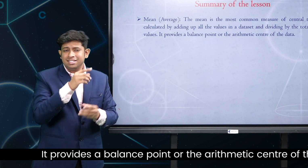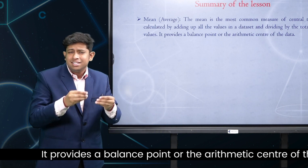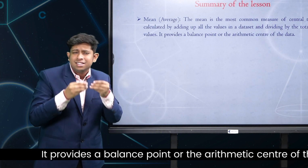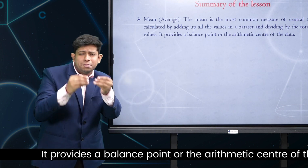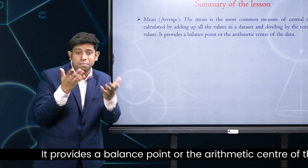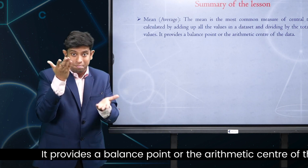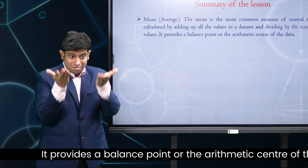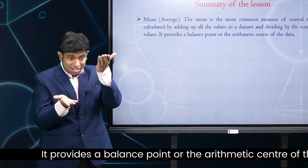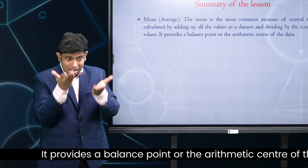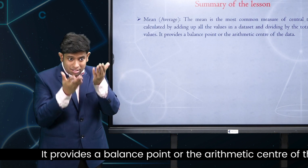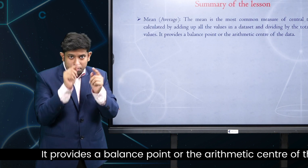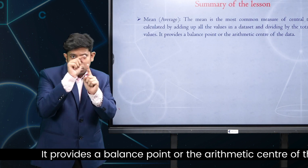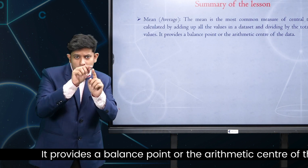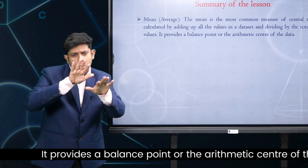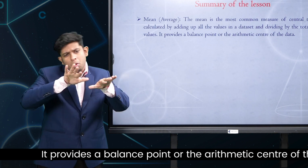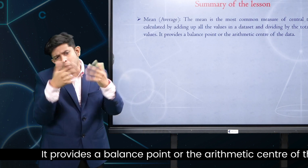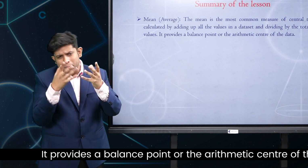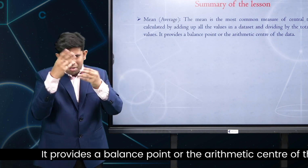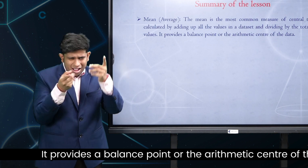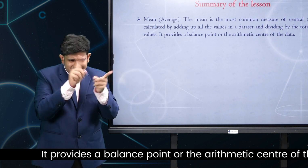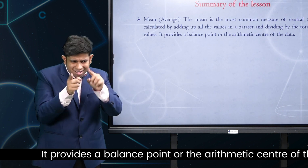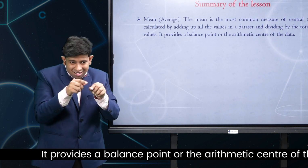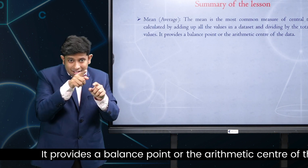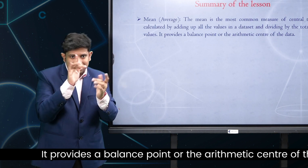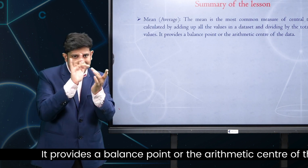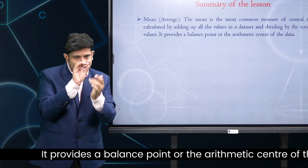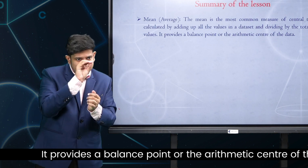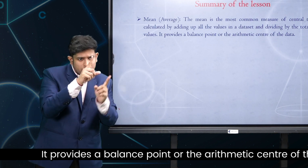It provides a balance point or the arithmetic center of the data.